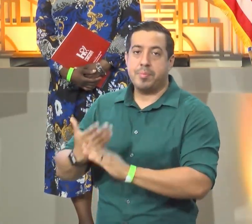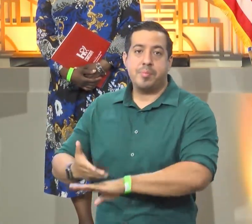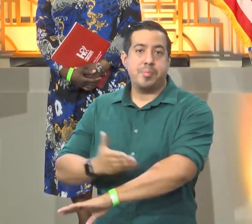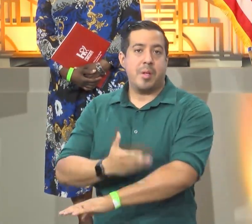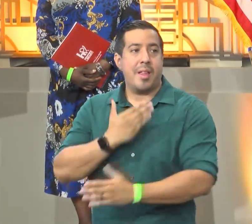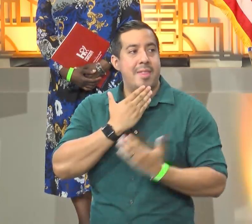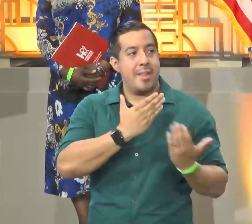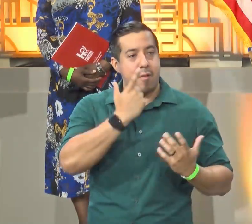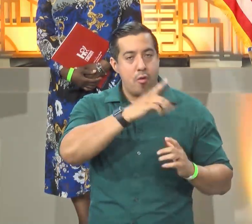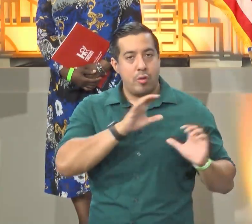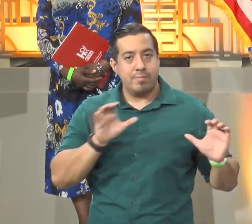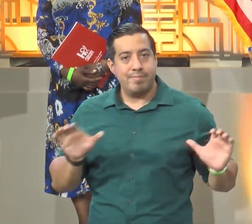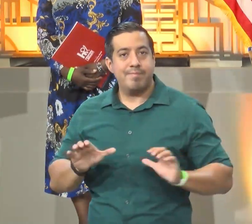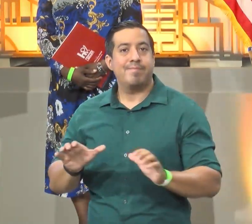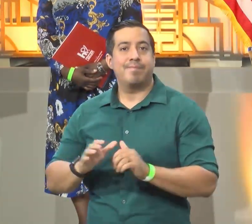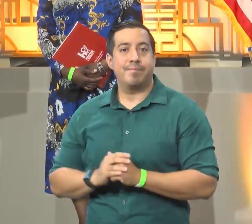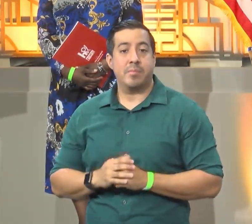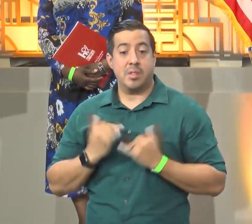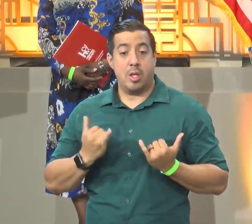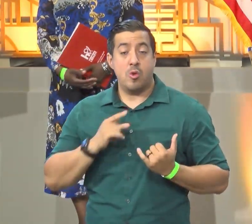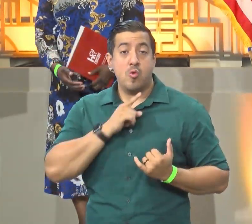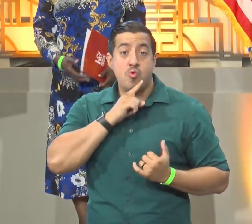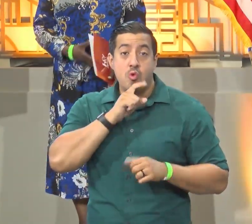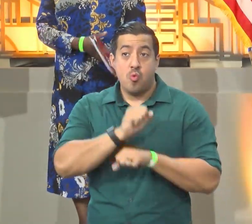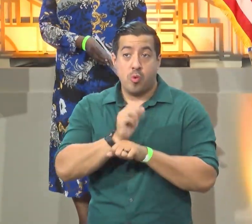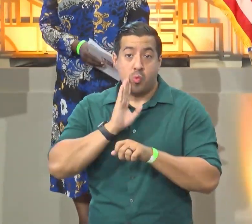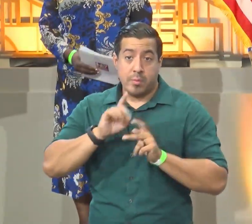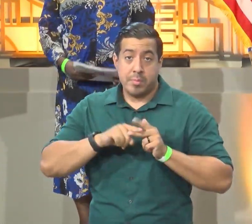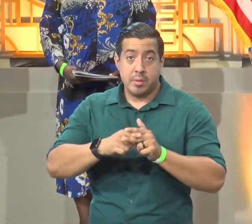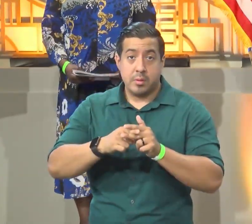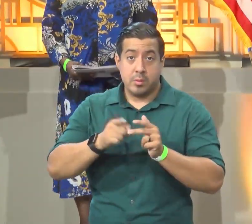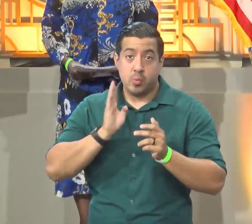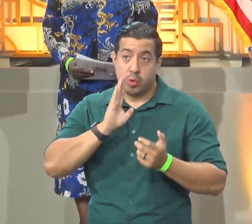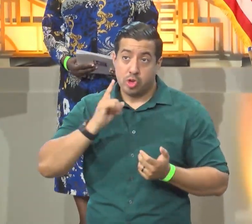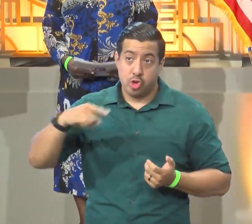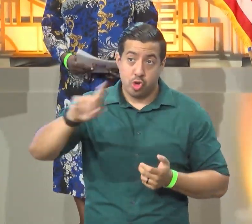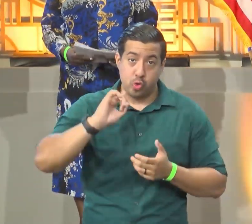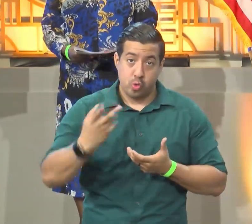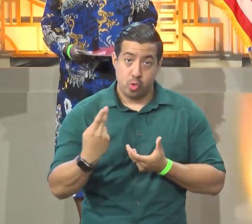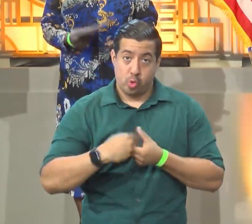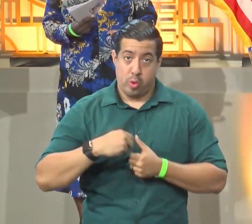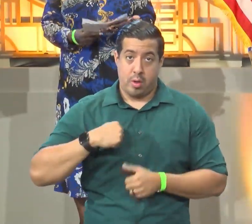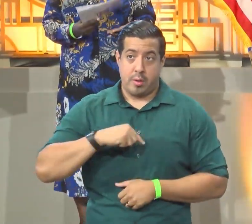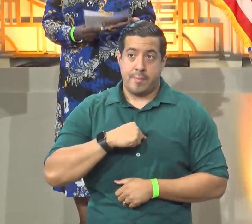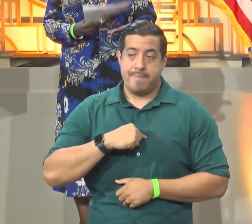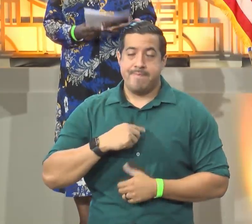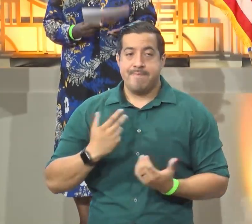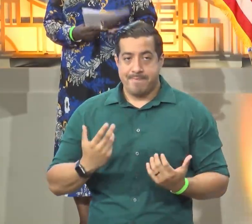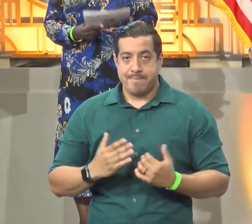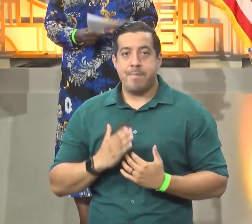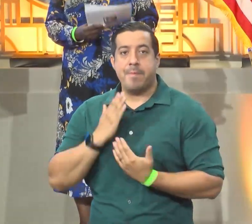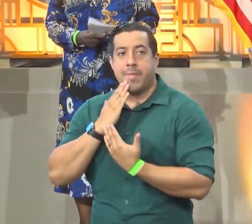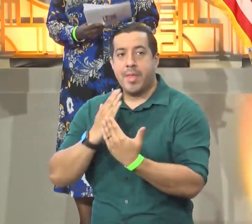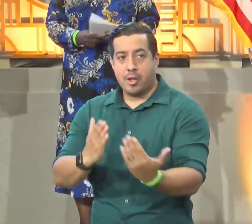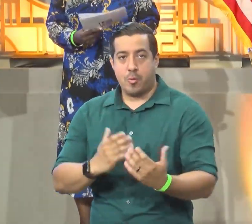action. Now the real work begins. Will you join us? Thank you. Thank you.